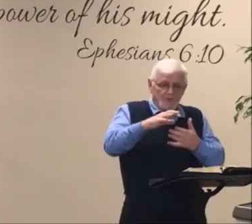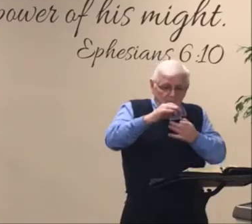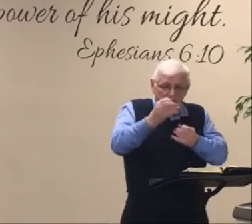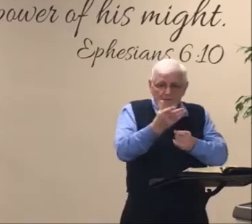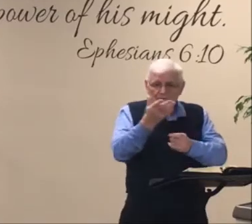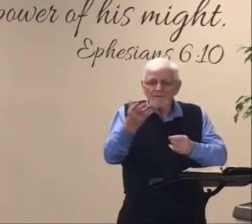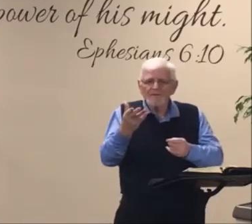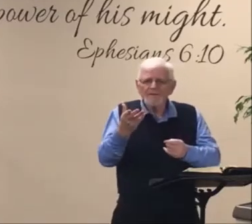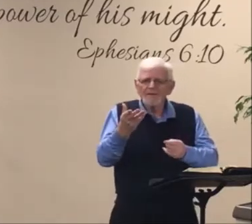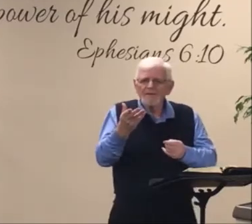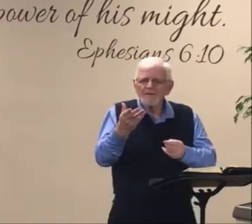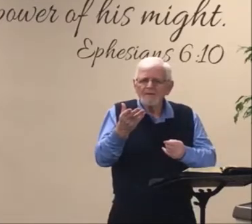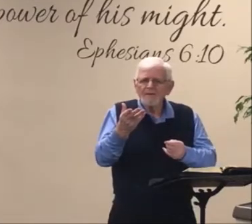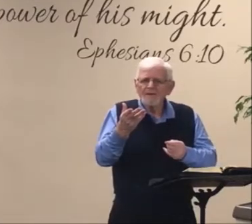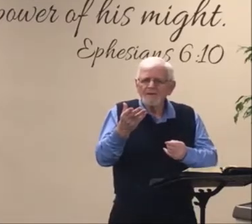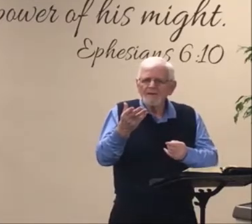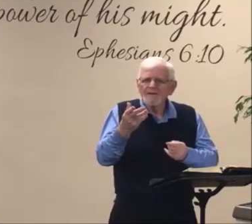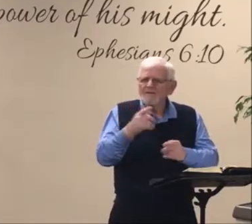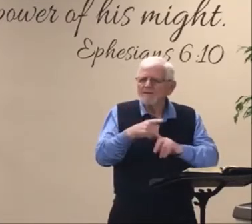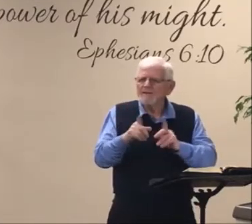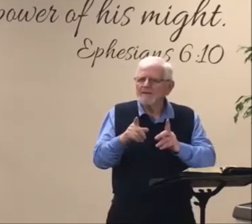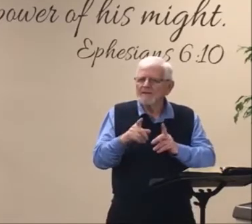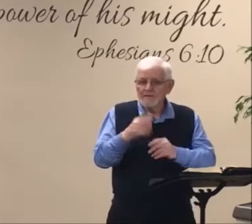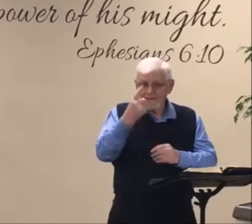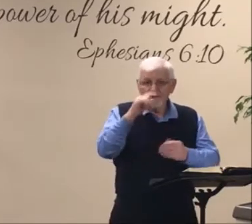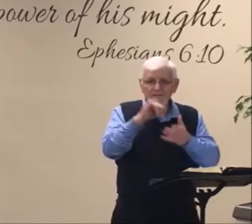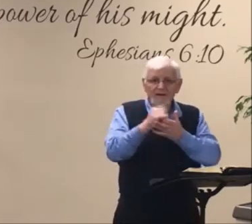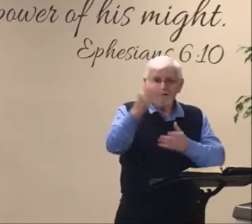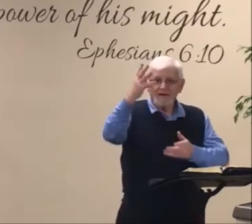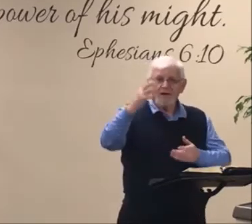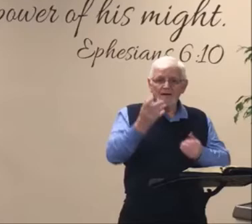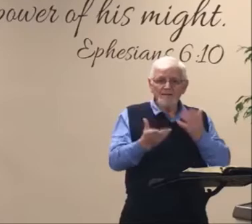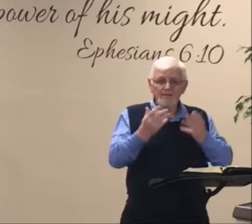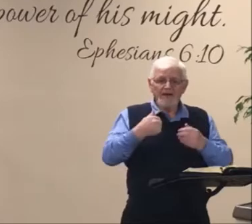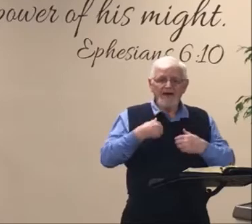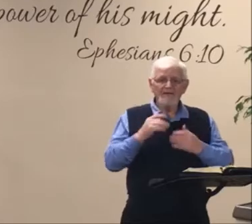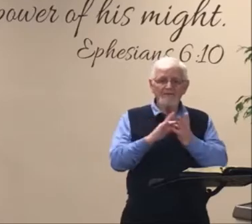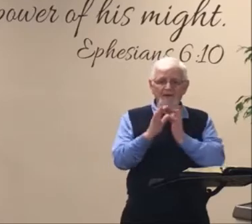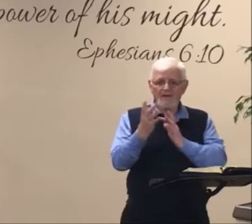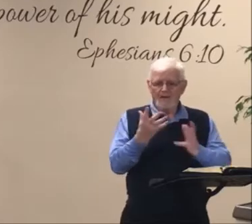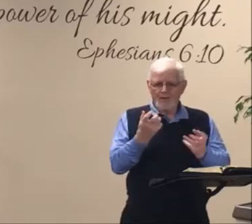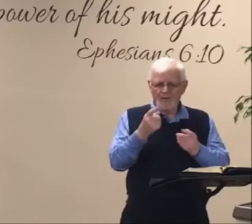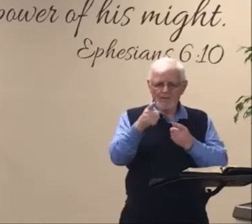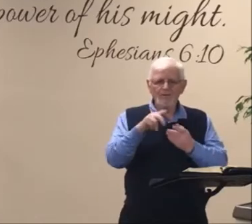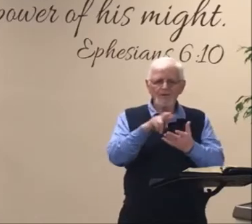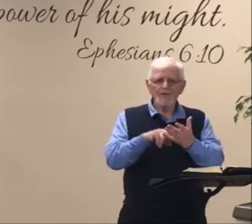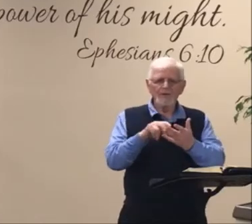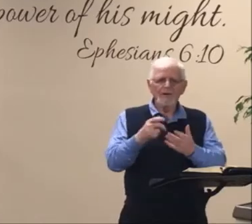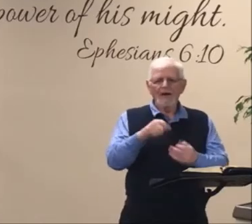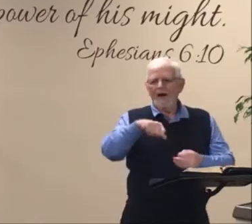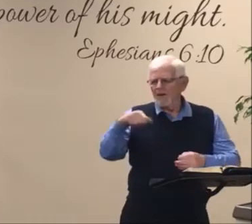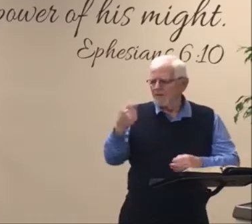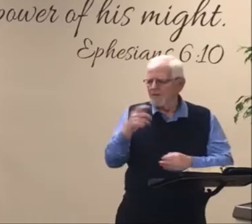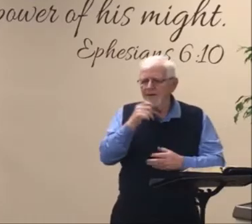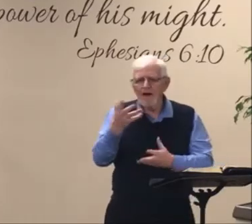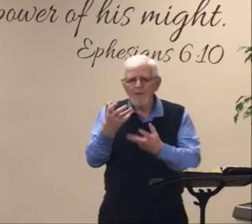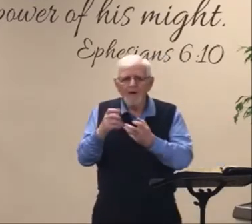right? Do you think that God might have a Bible that he wants you to read and have another Bible he doesn't want you to